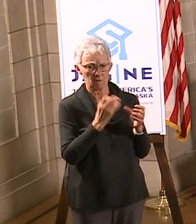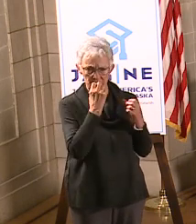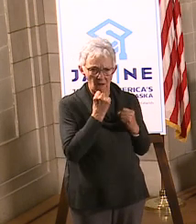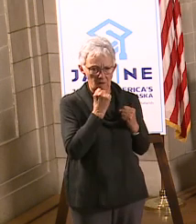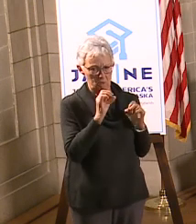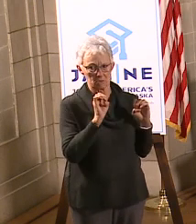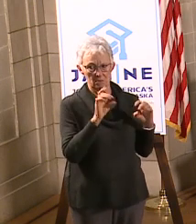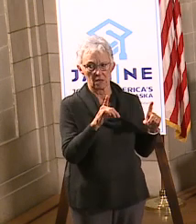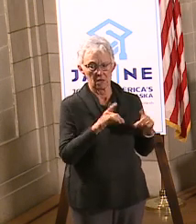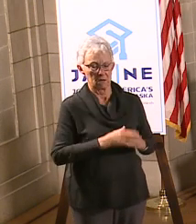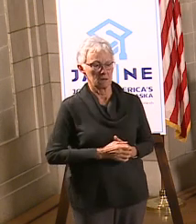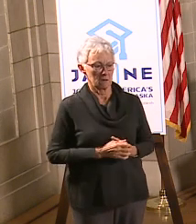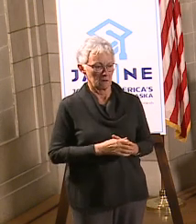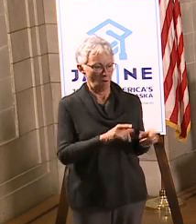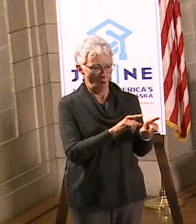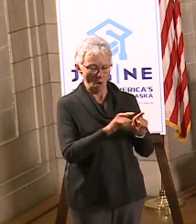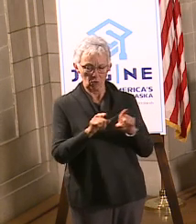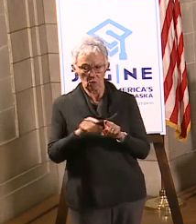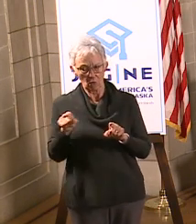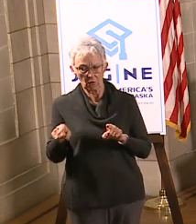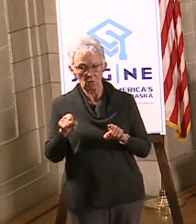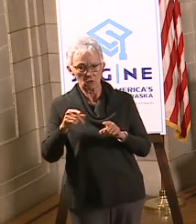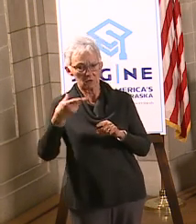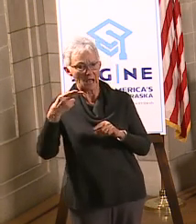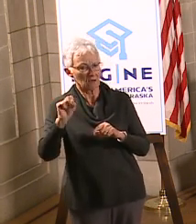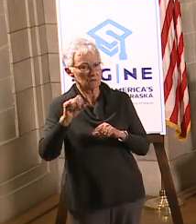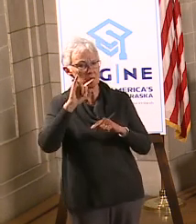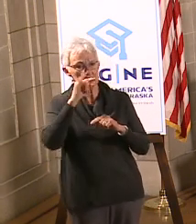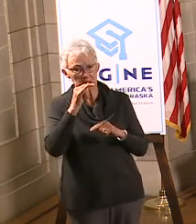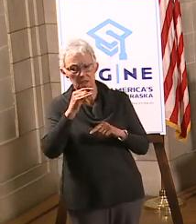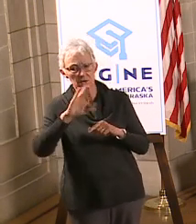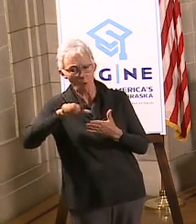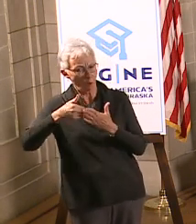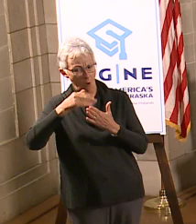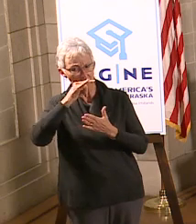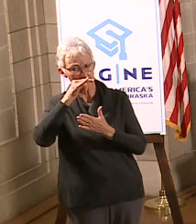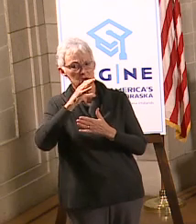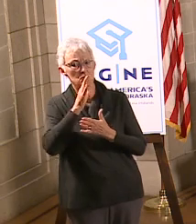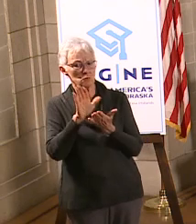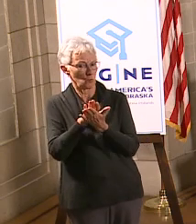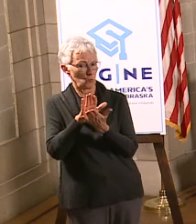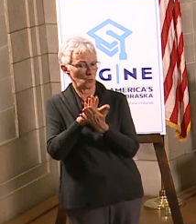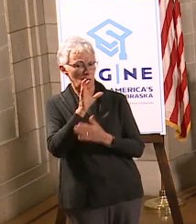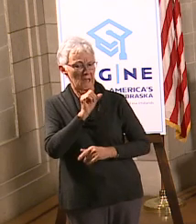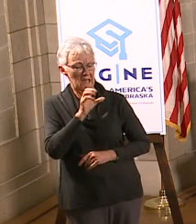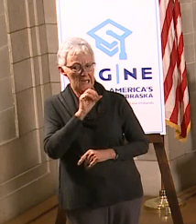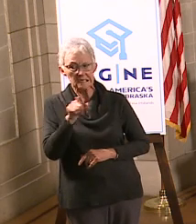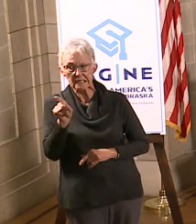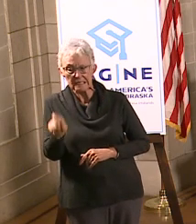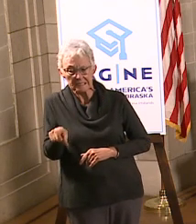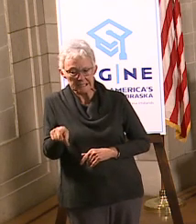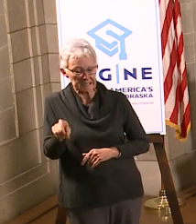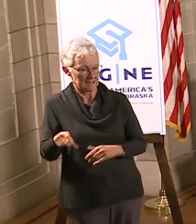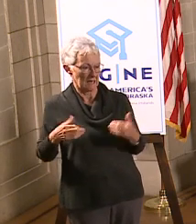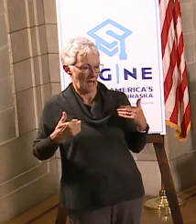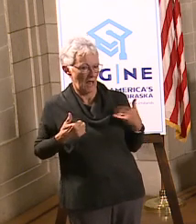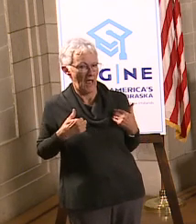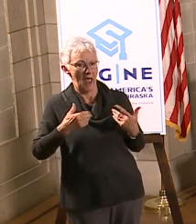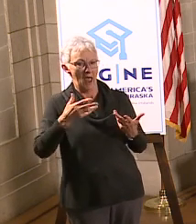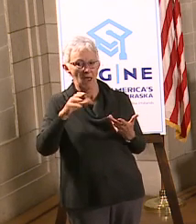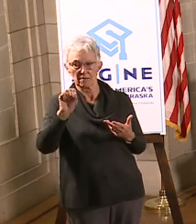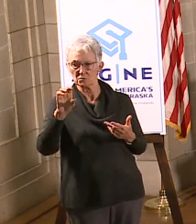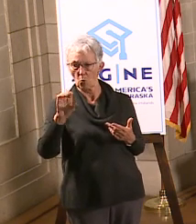receive the social component of education, being with friends and having